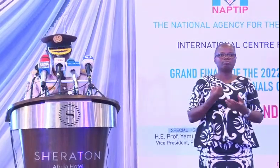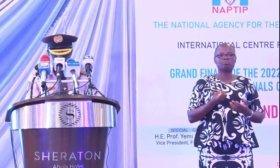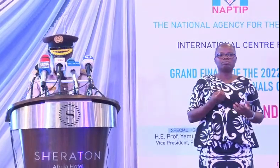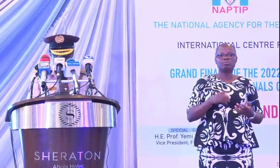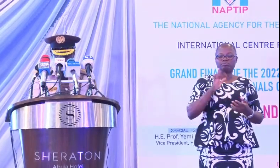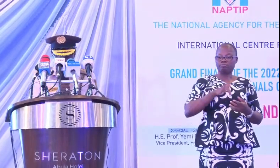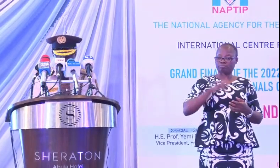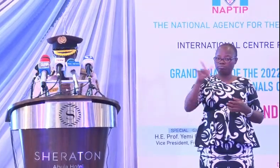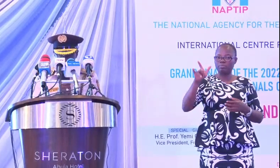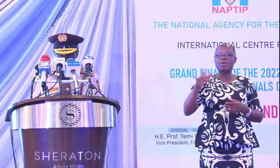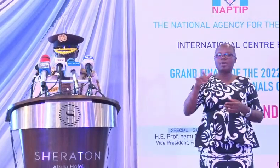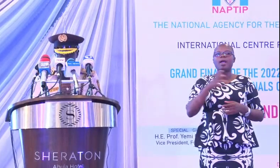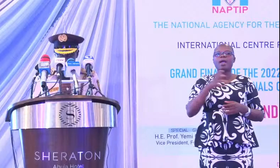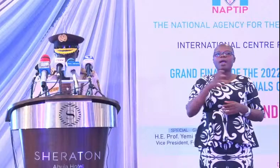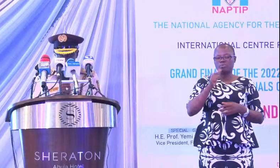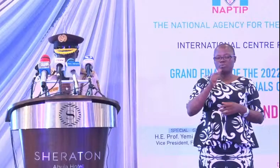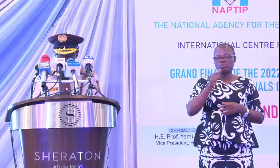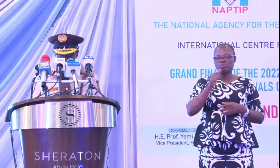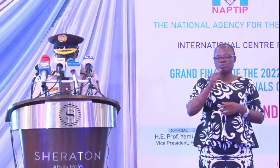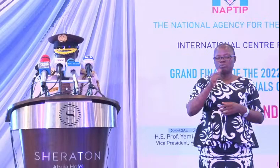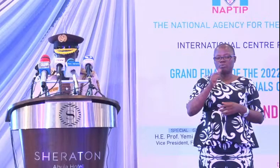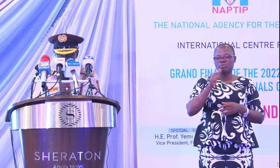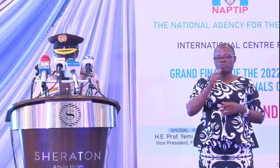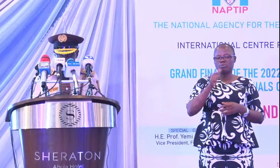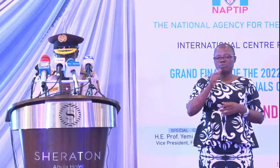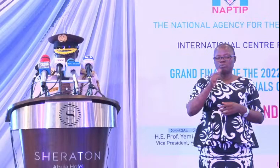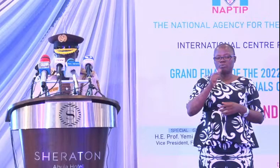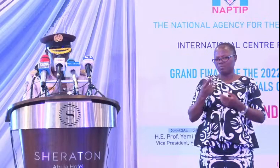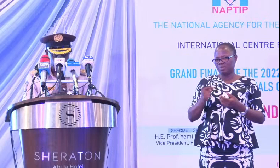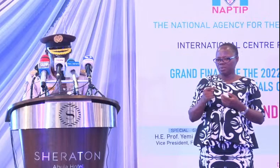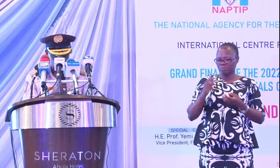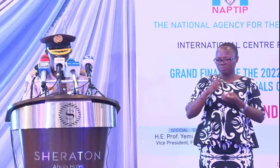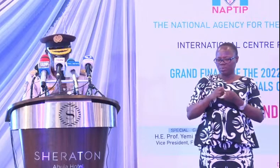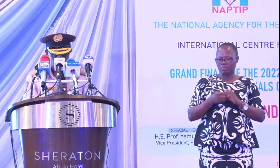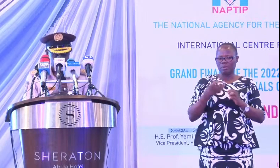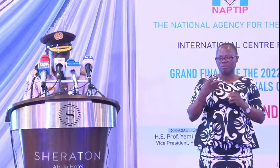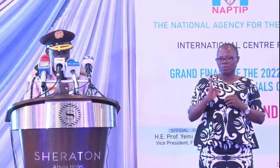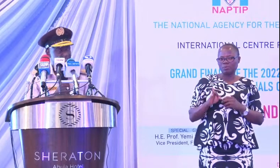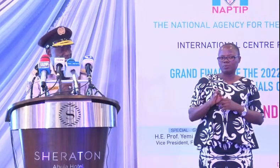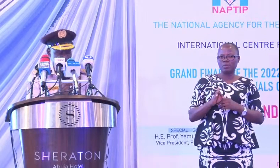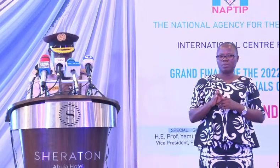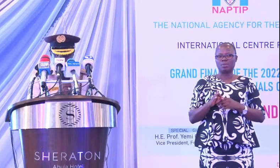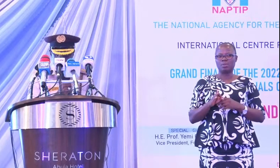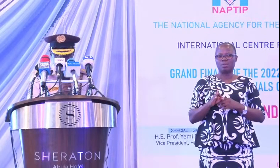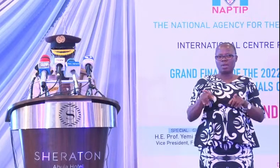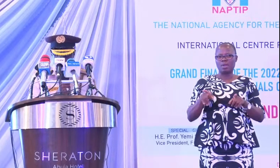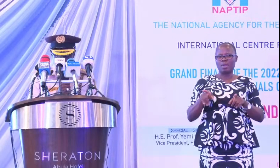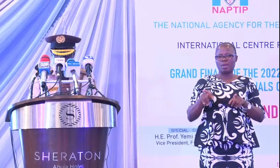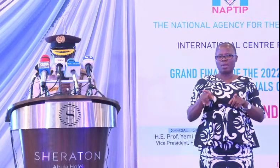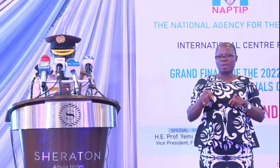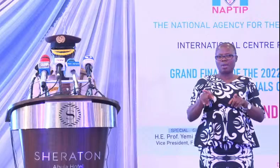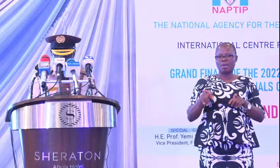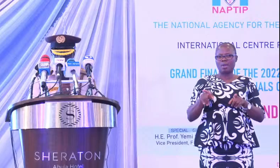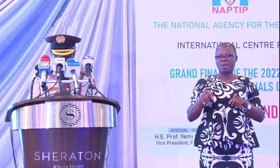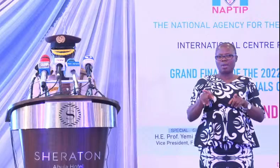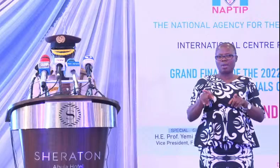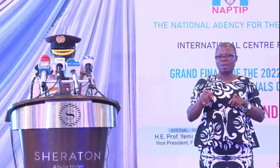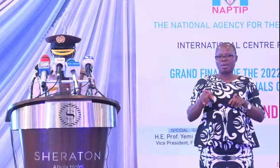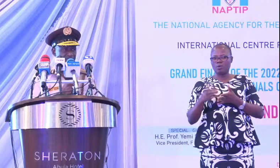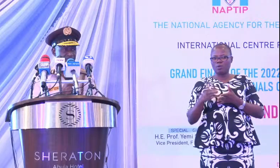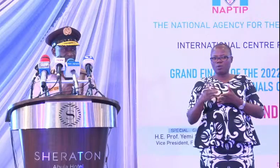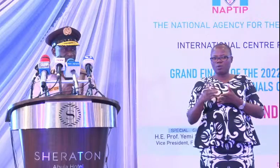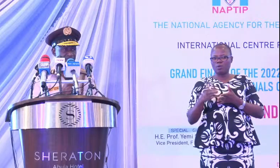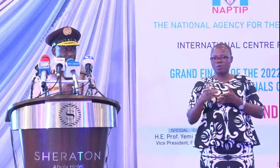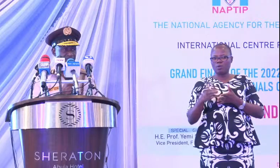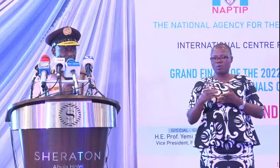abroad, thereby exacerbating the dilemma of full factor as a critical element of migration.